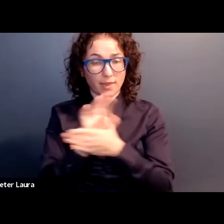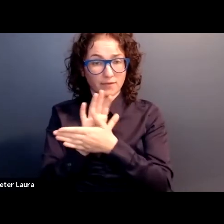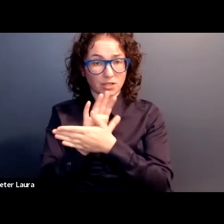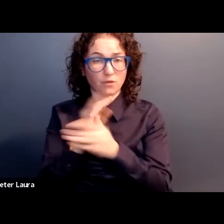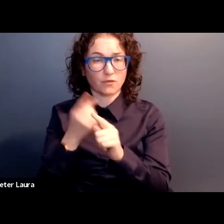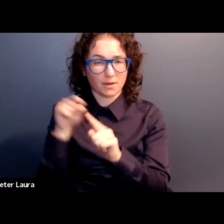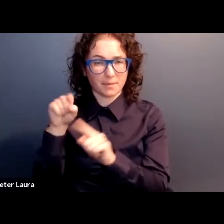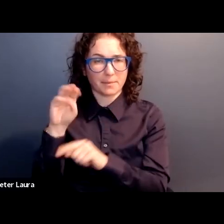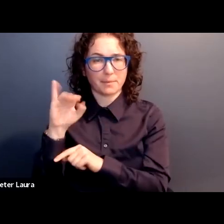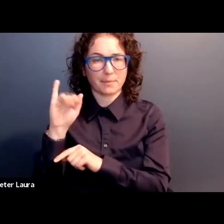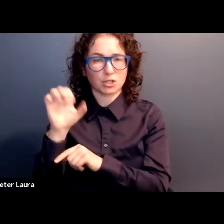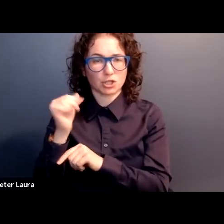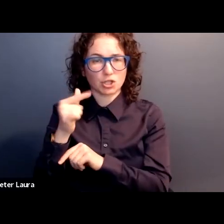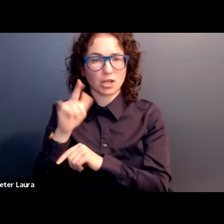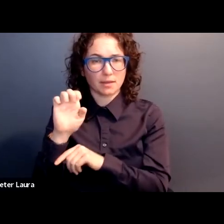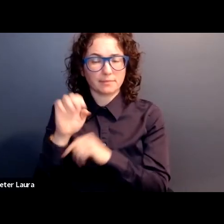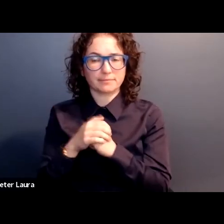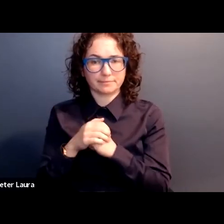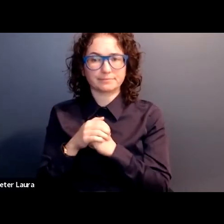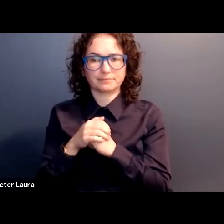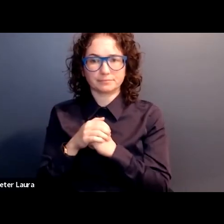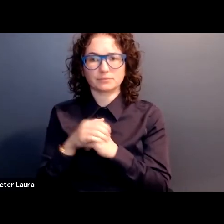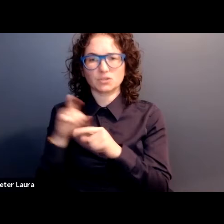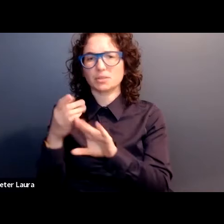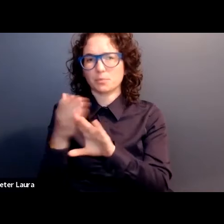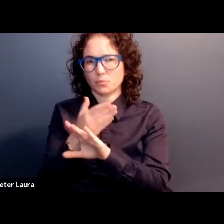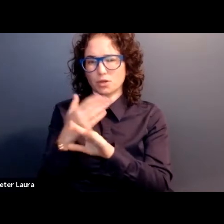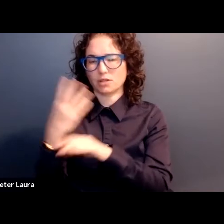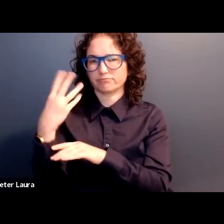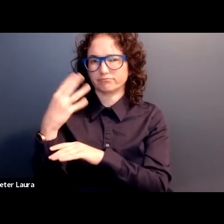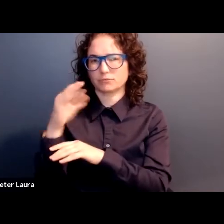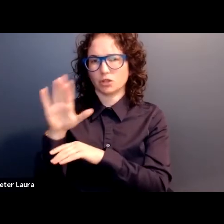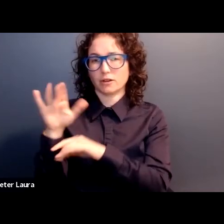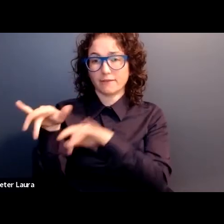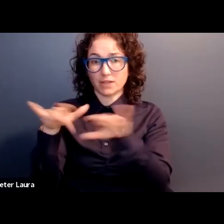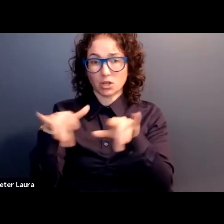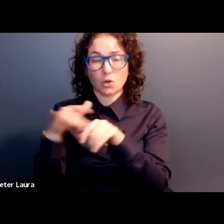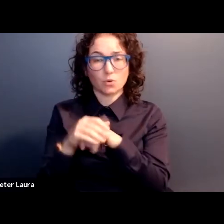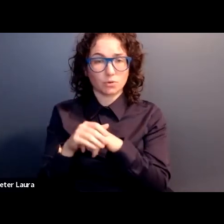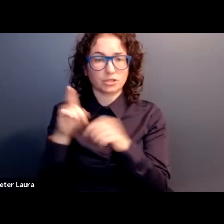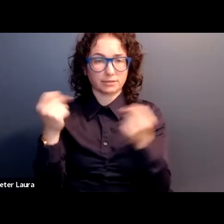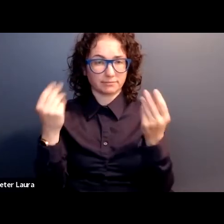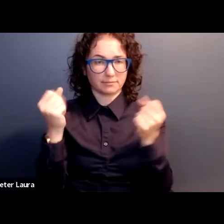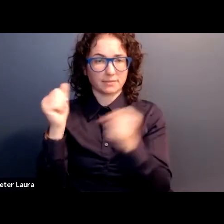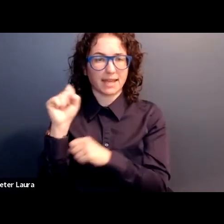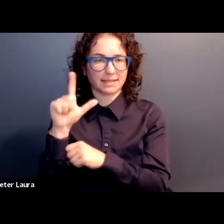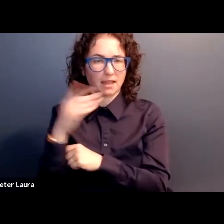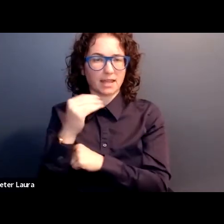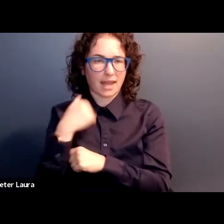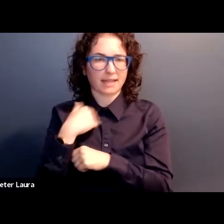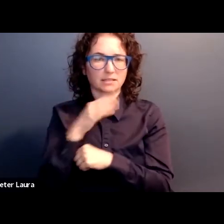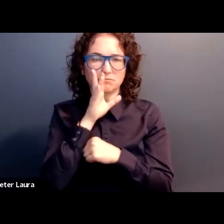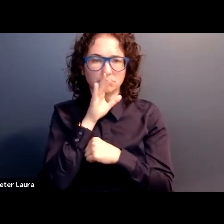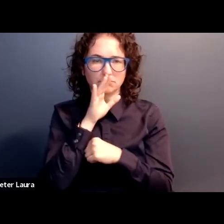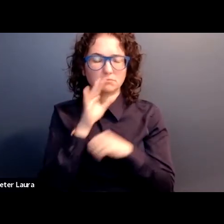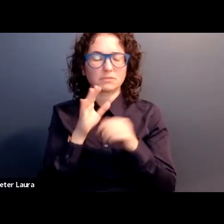from Nichelle. Nichelle has, like I said, pre-recorded her video. It is in ASL and voiced over, so we'll go